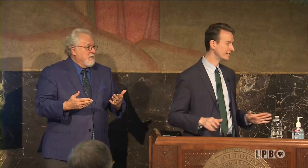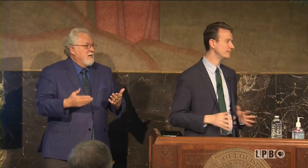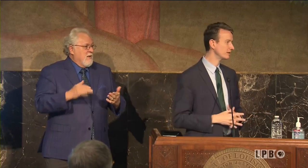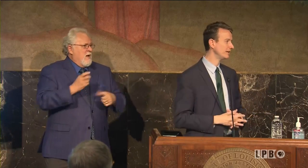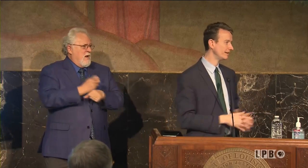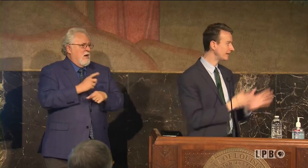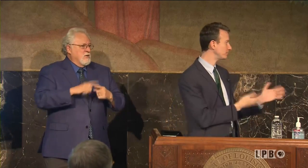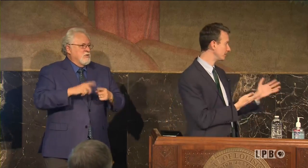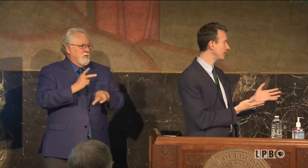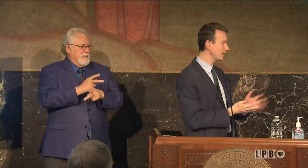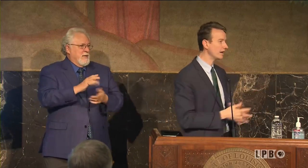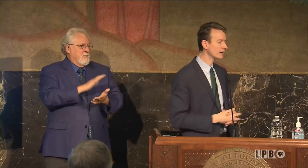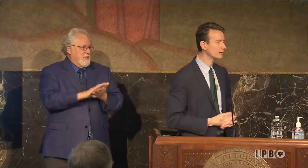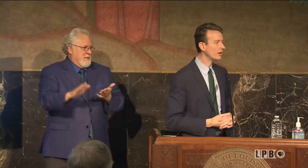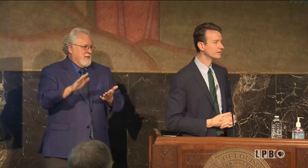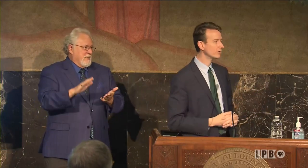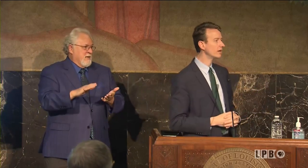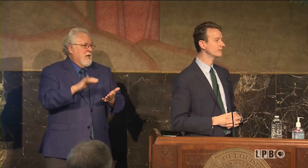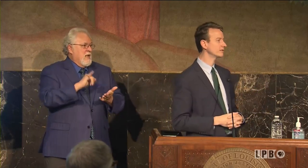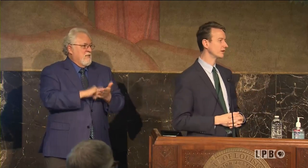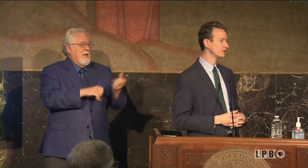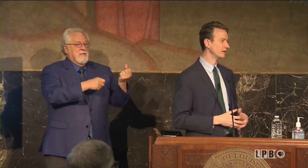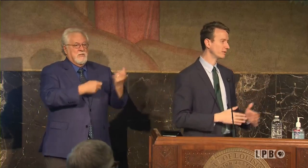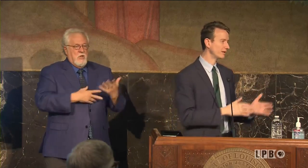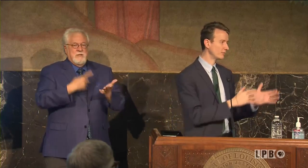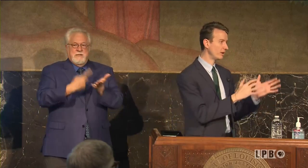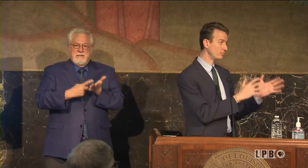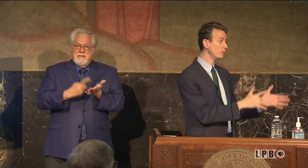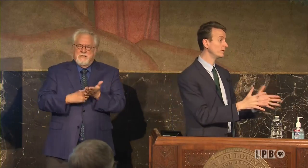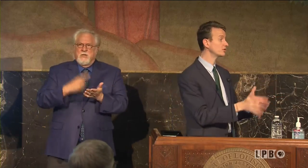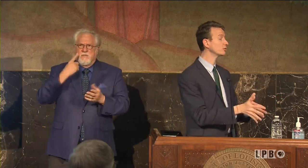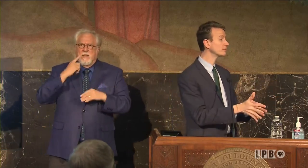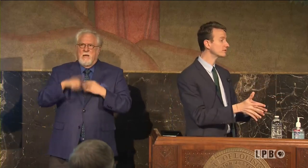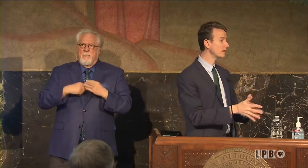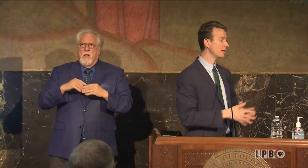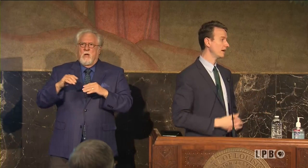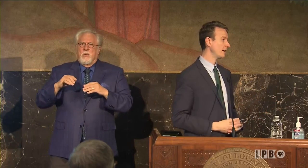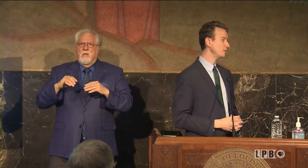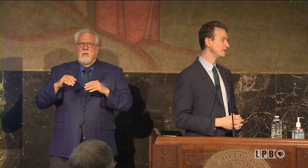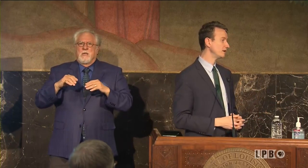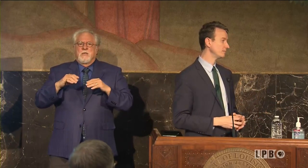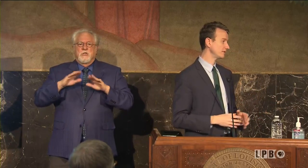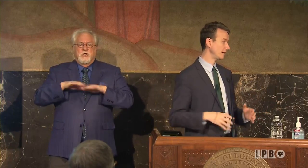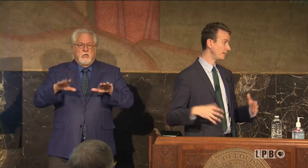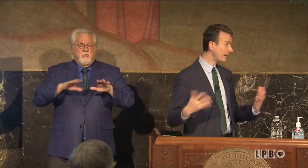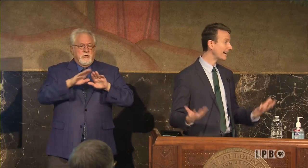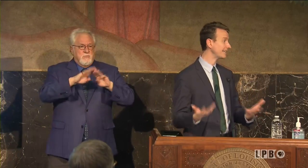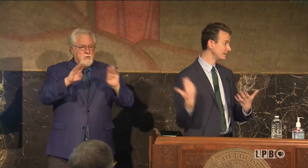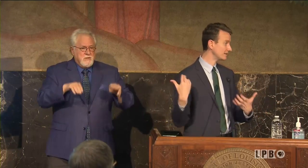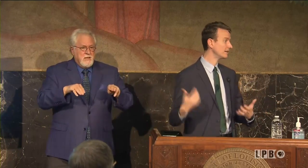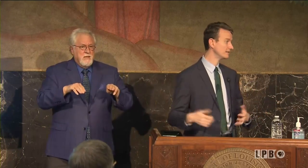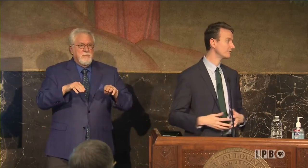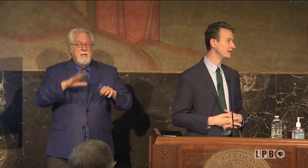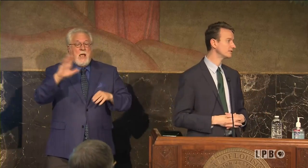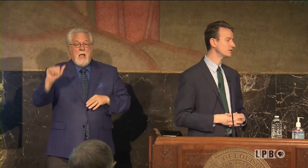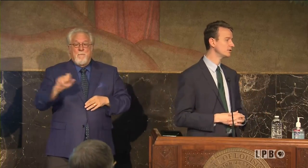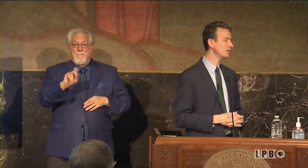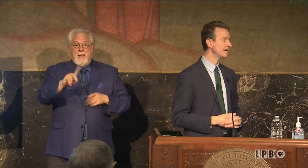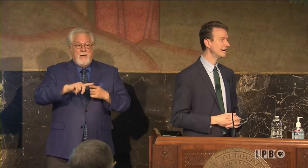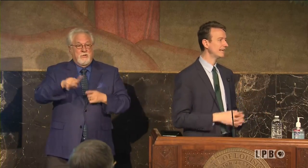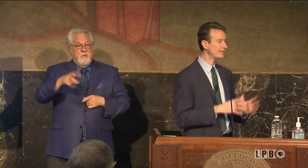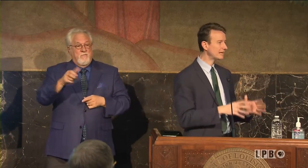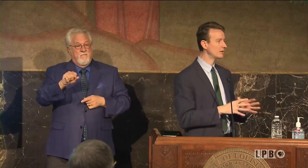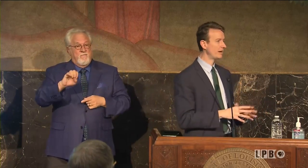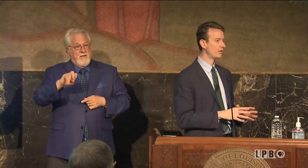really hard to keep clean. And that's been a cause of a lot of discussion as we think about moving children's museums back into phase